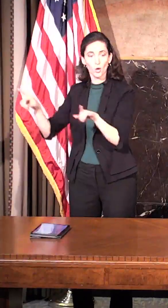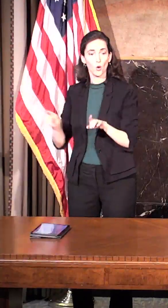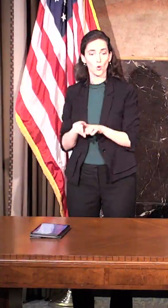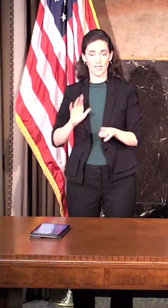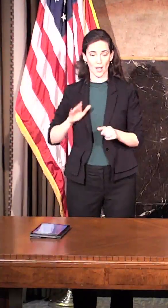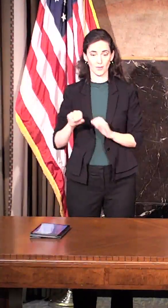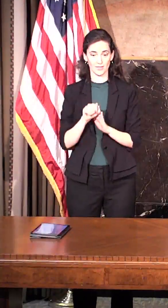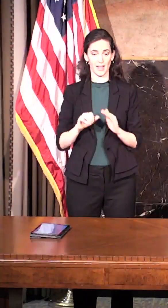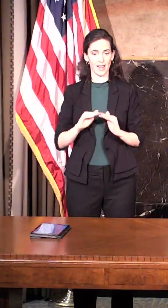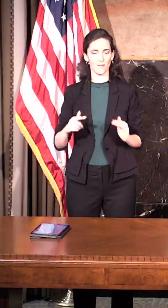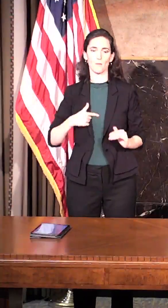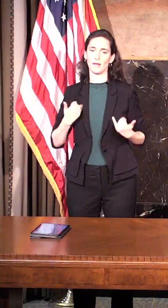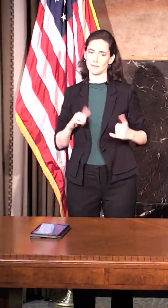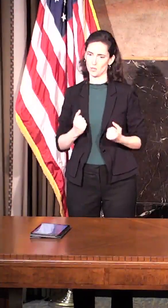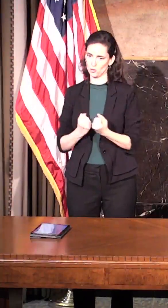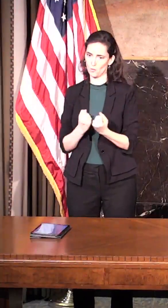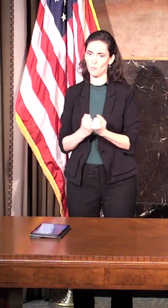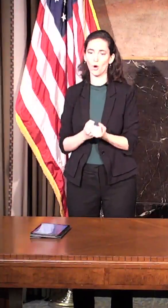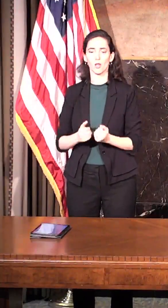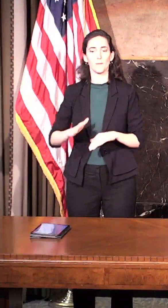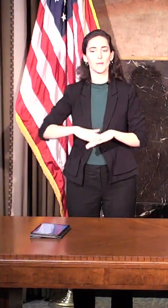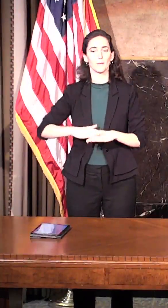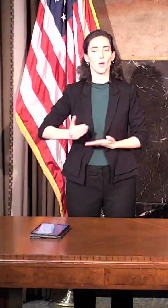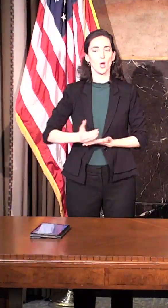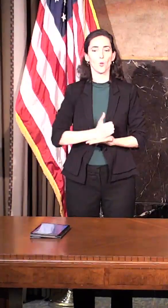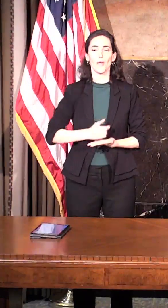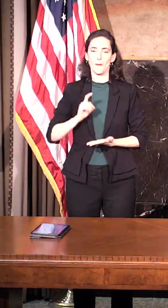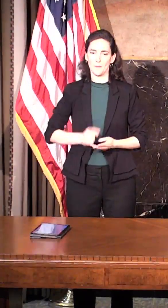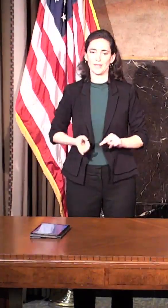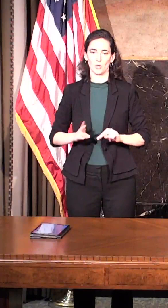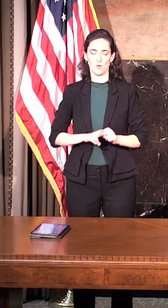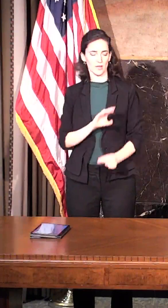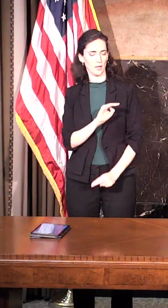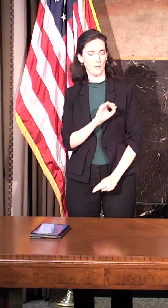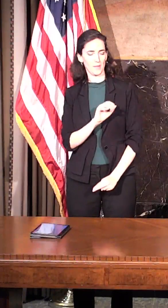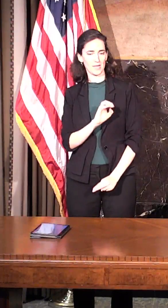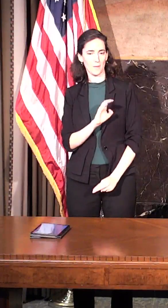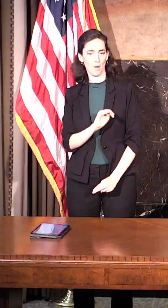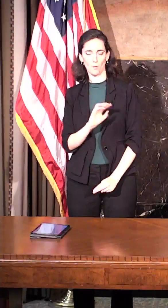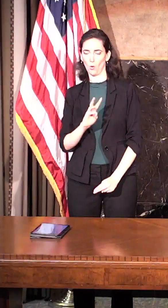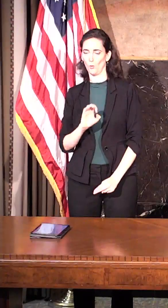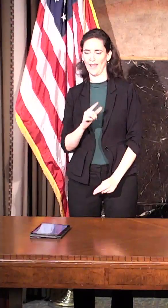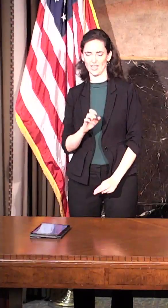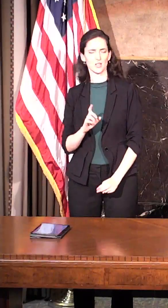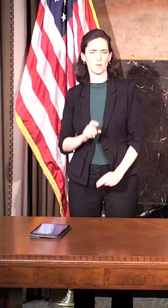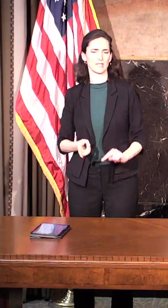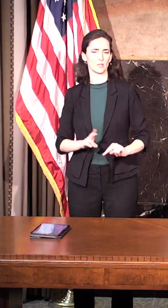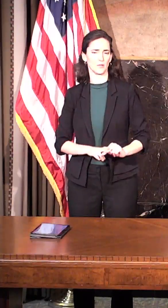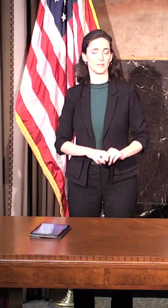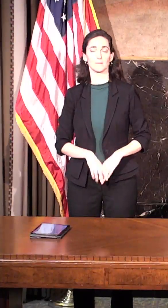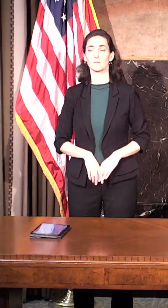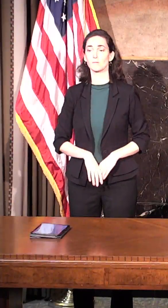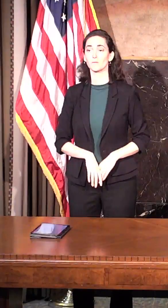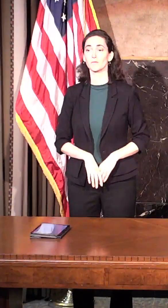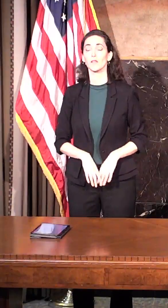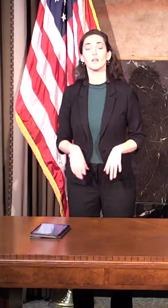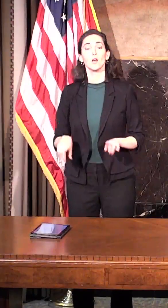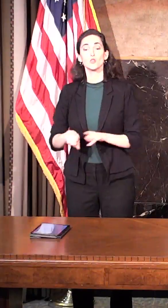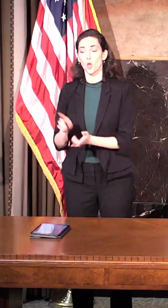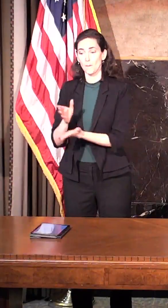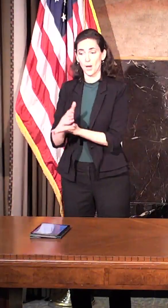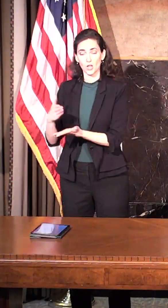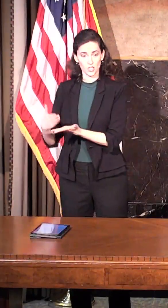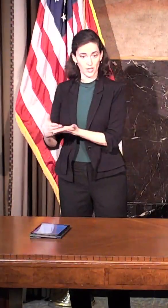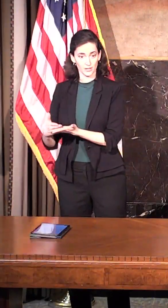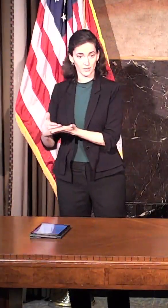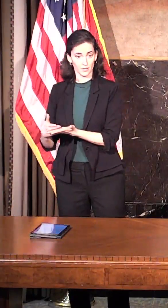the state level as well. Obviously, with respect to the budget proposal, the Commissioner, Jay Darden,